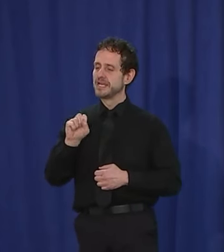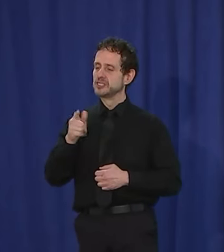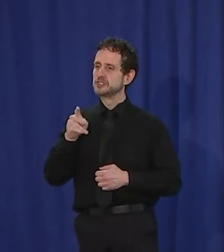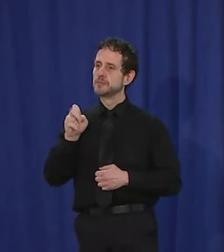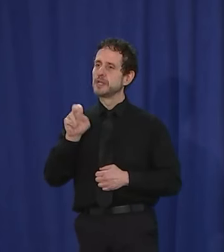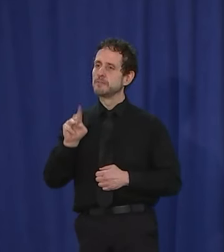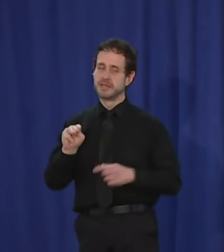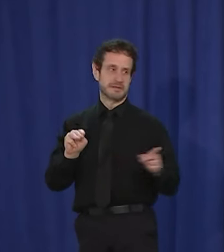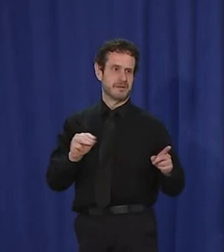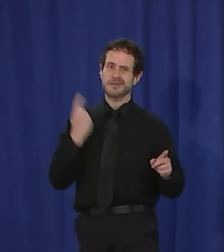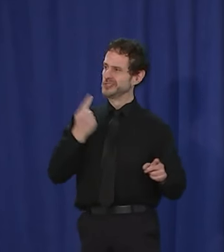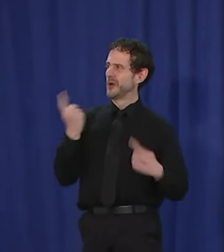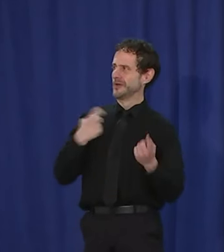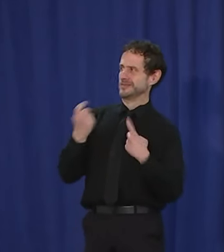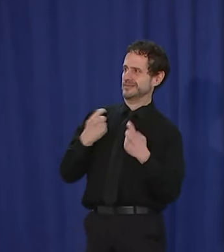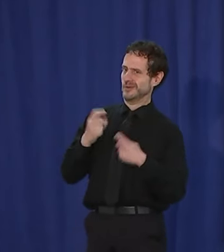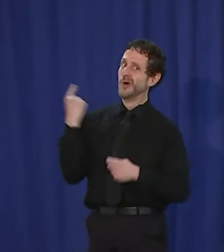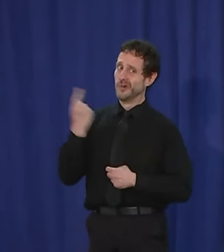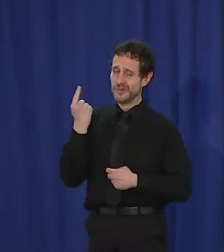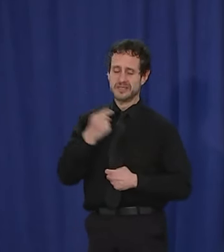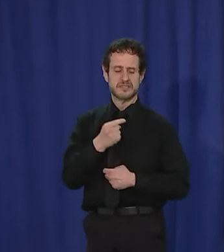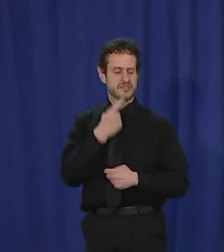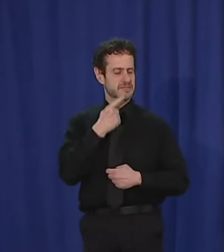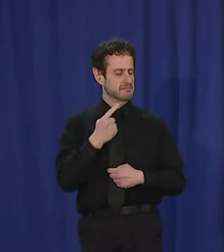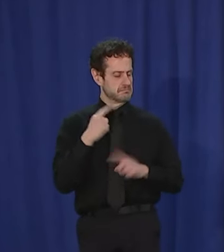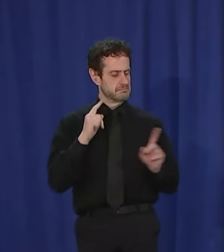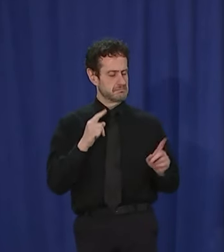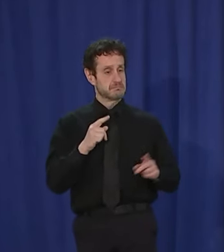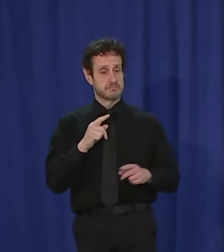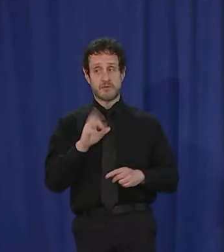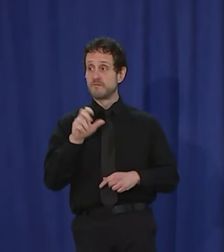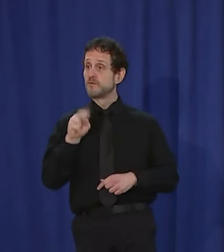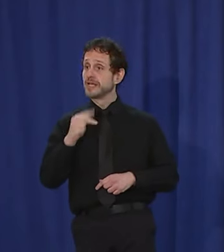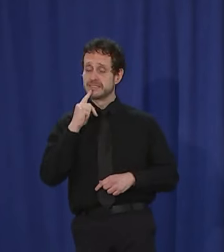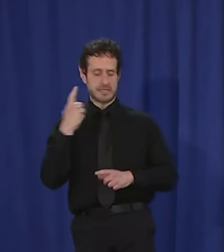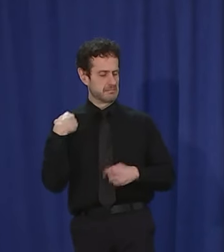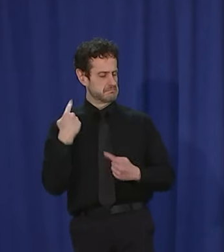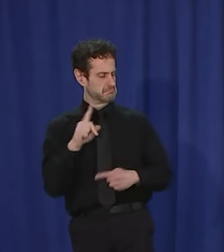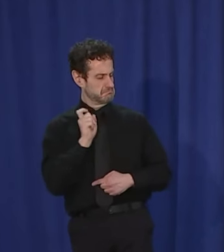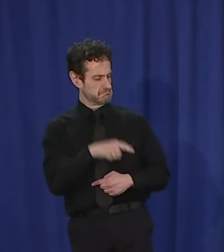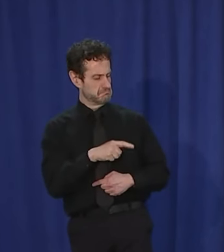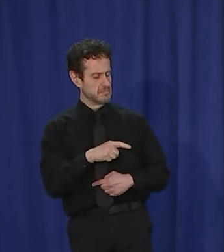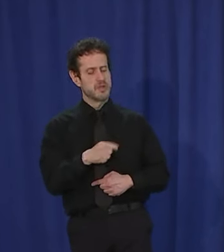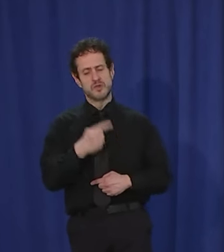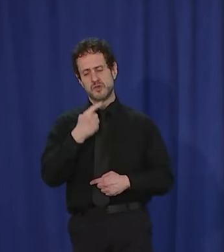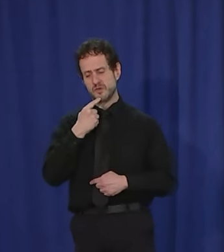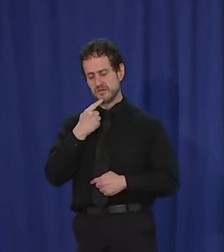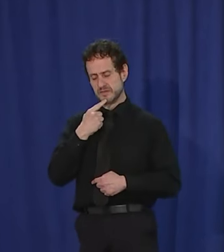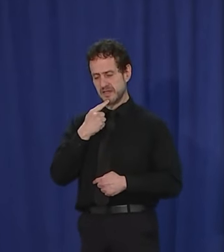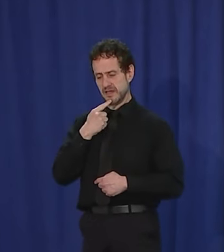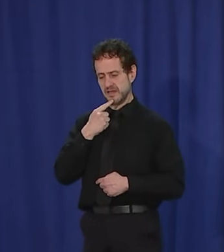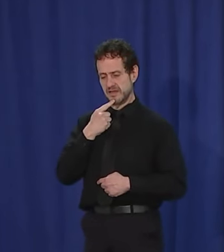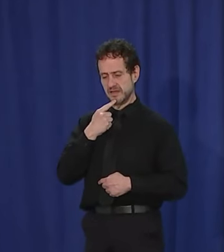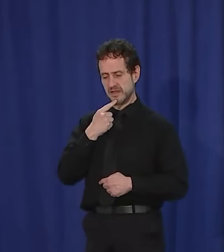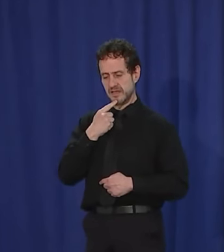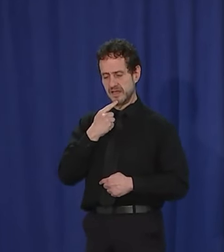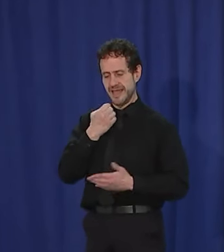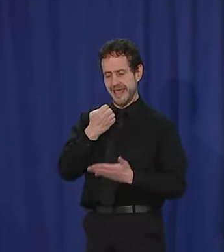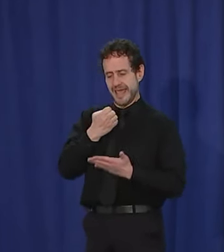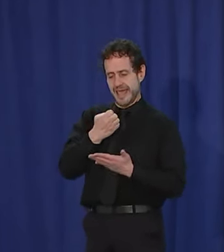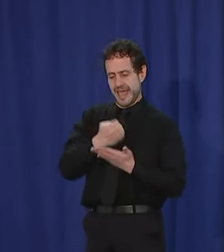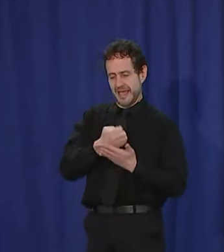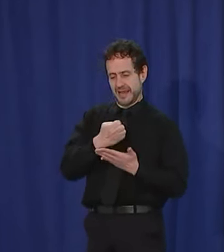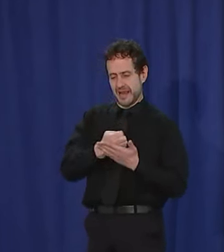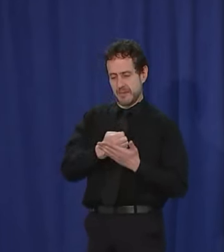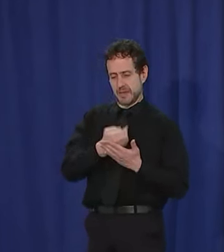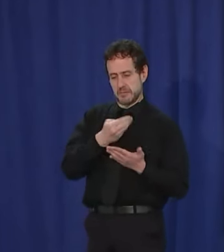questions. And she's asking, you've said all along that economically sensitive revenues comprise only 25% of